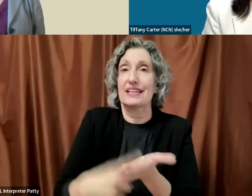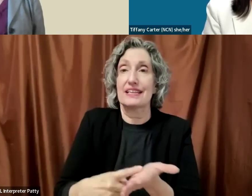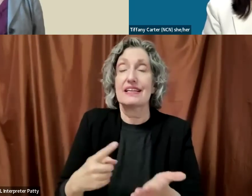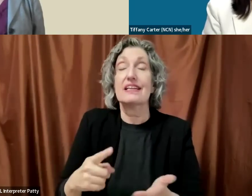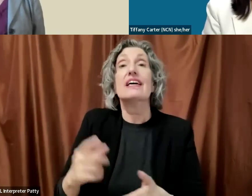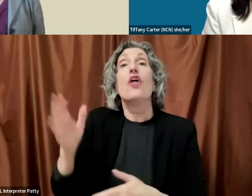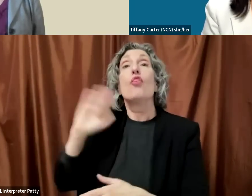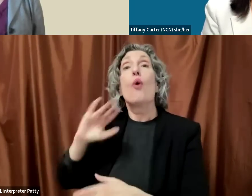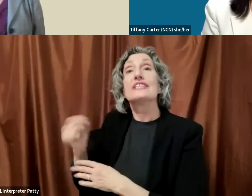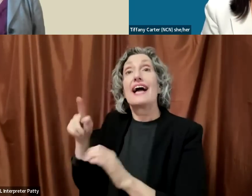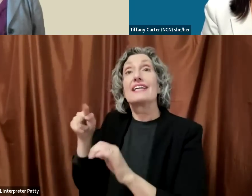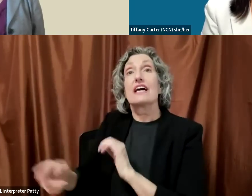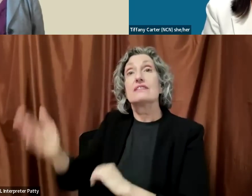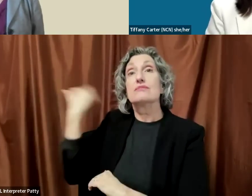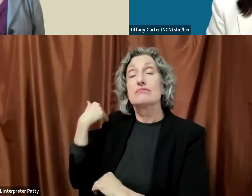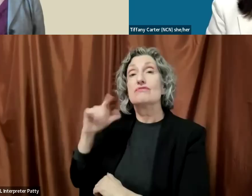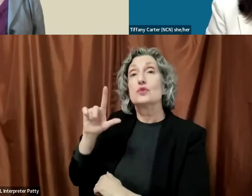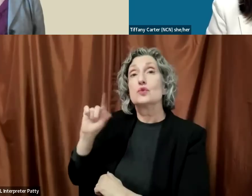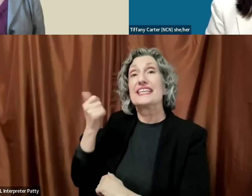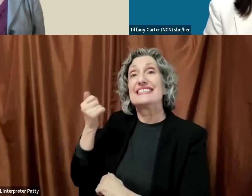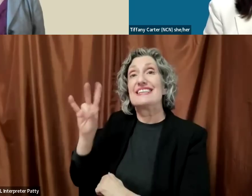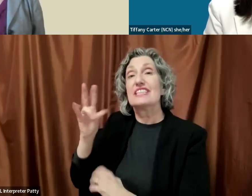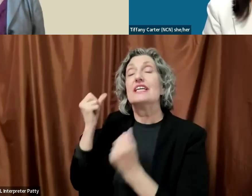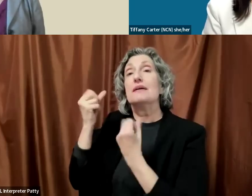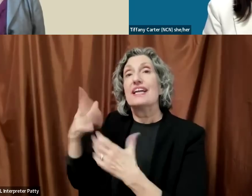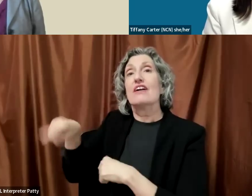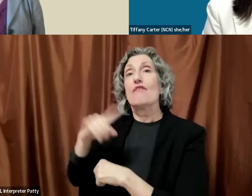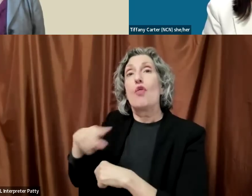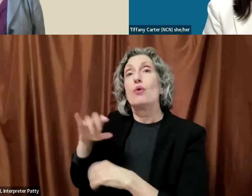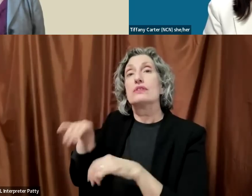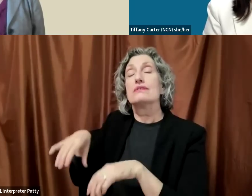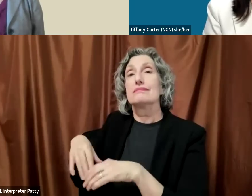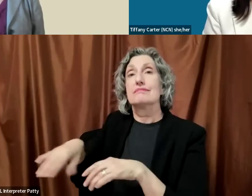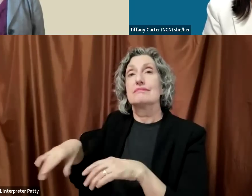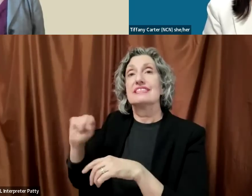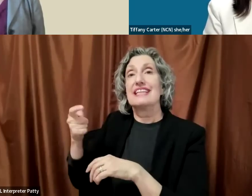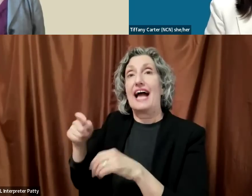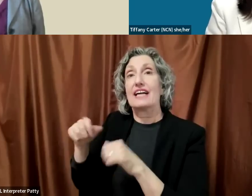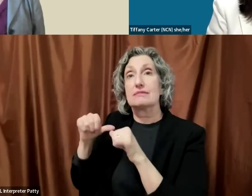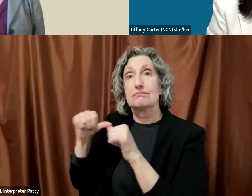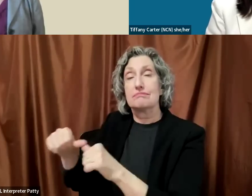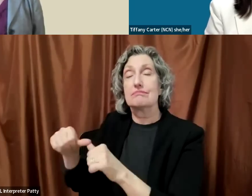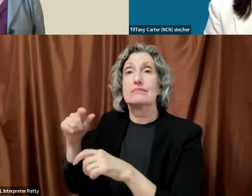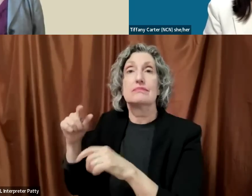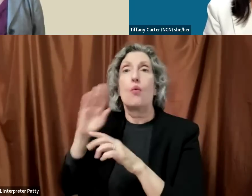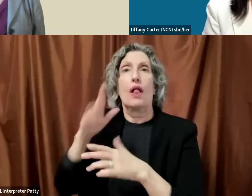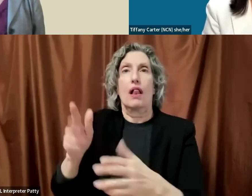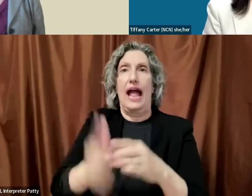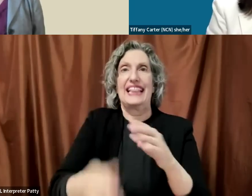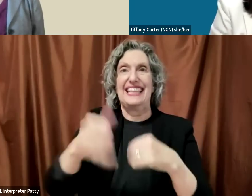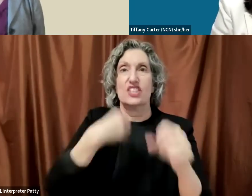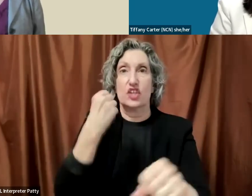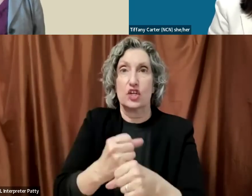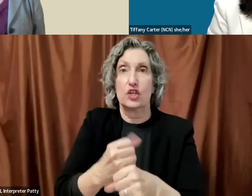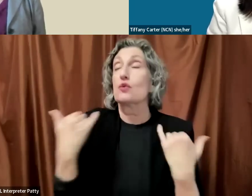of this year. And so both the House and Senate right now are debating on how to address that, whether to extend those provisions or not, and how